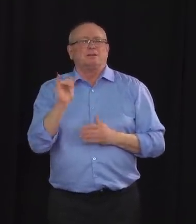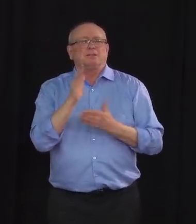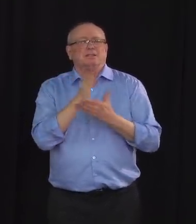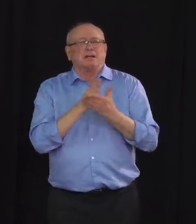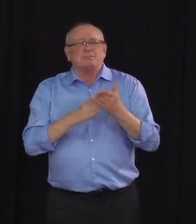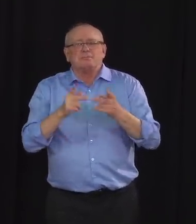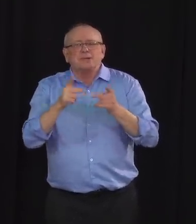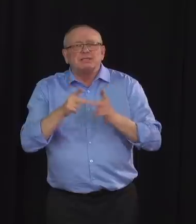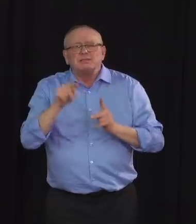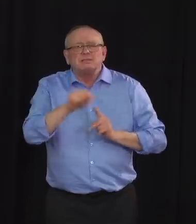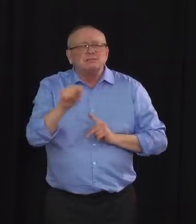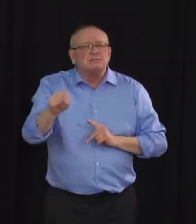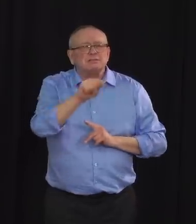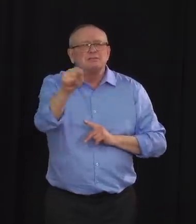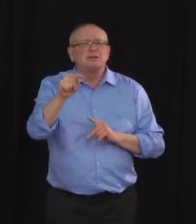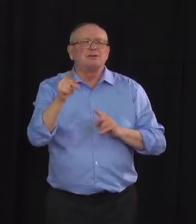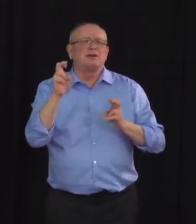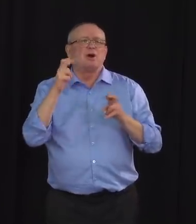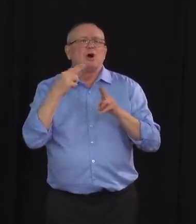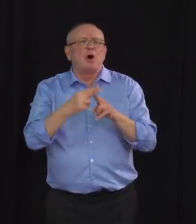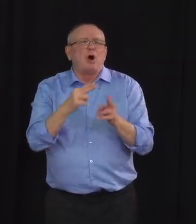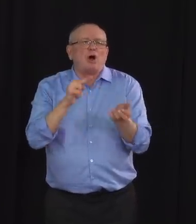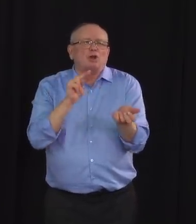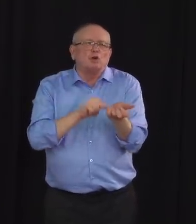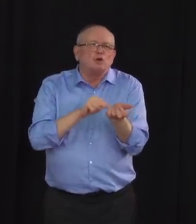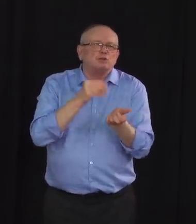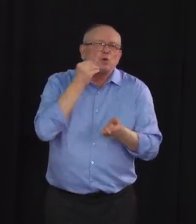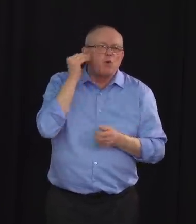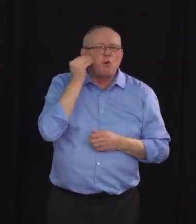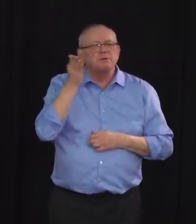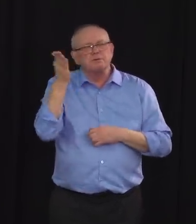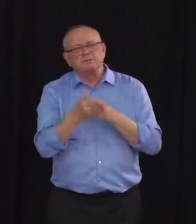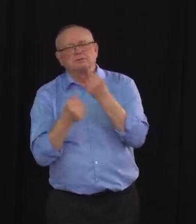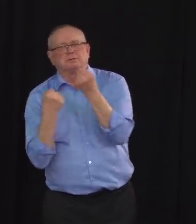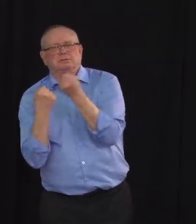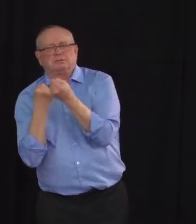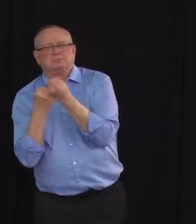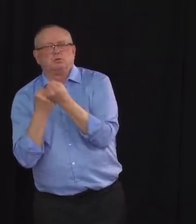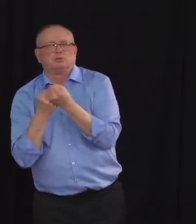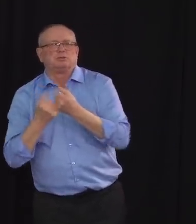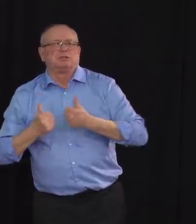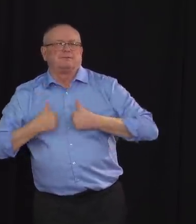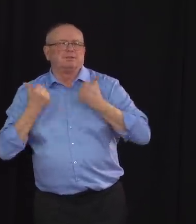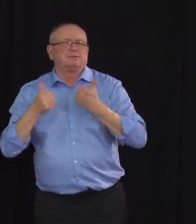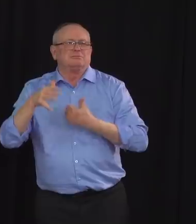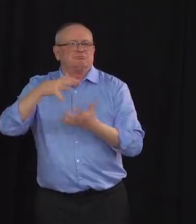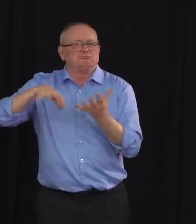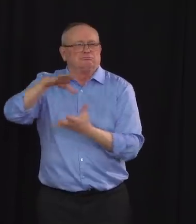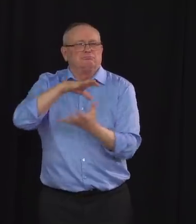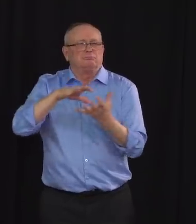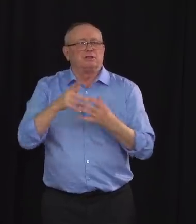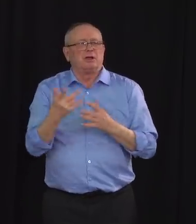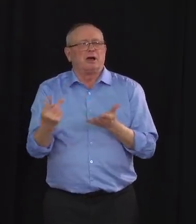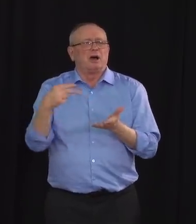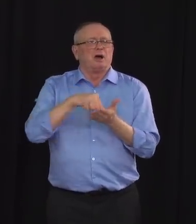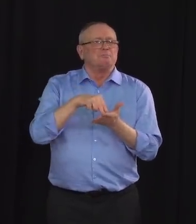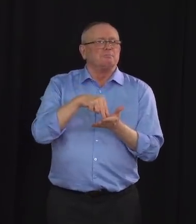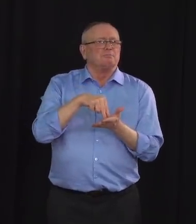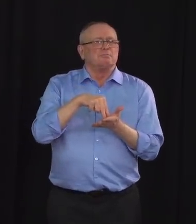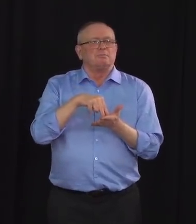or designated supportive living site to interact and mingle on a daily basis with those in beds of different care